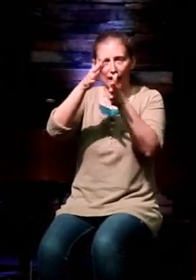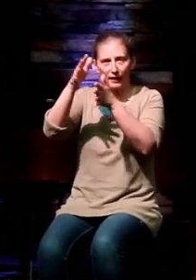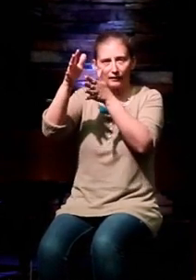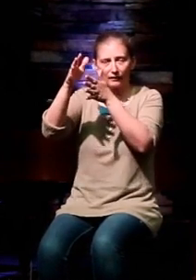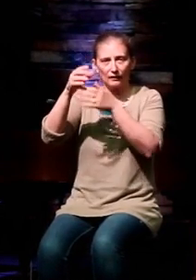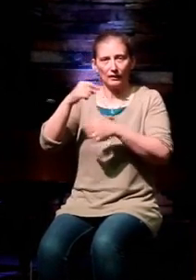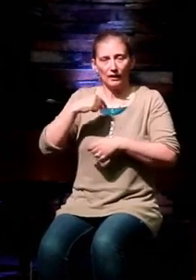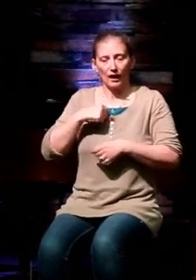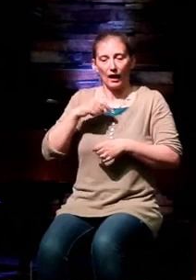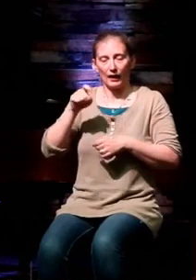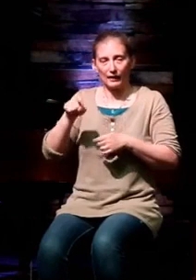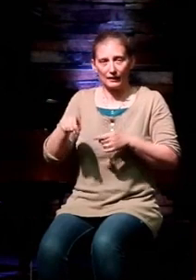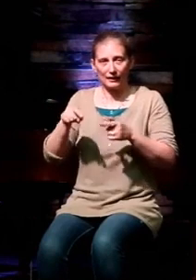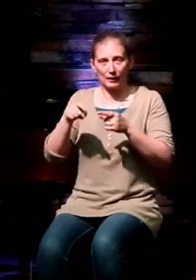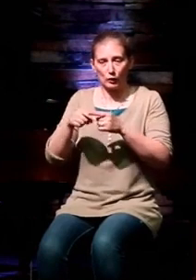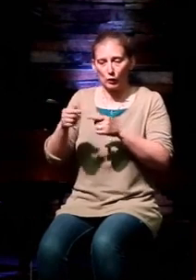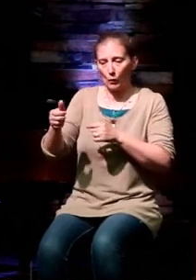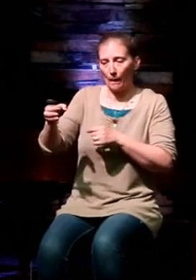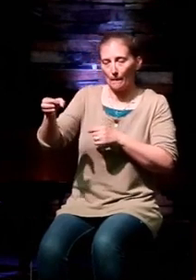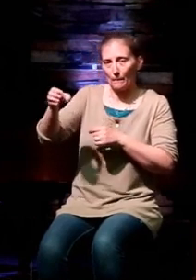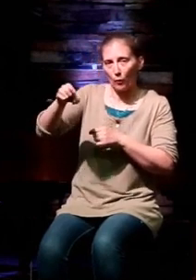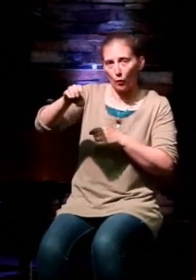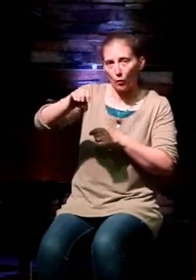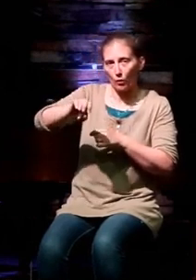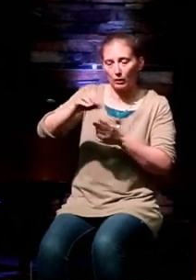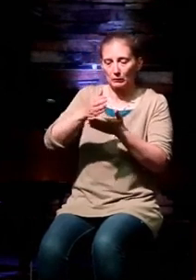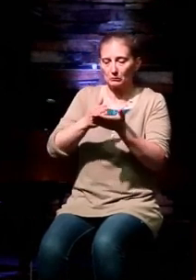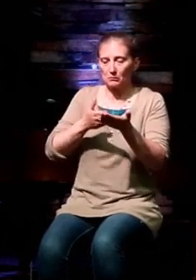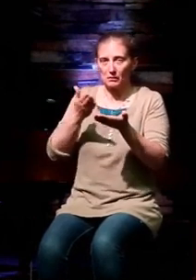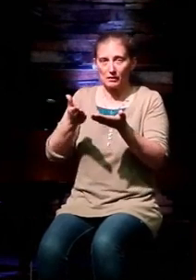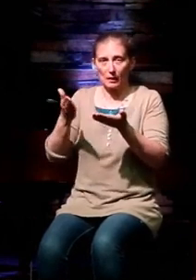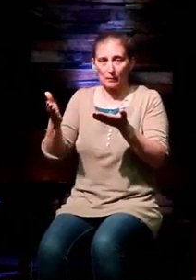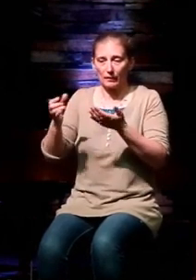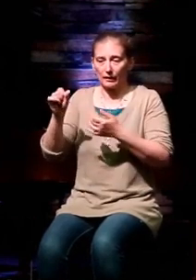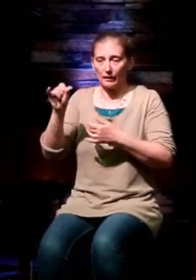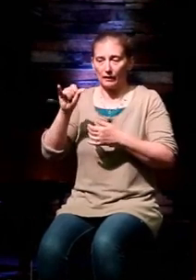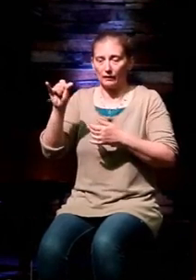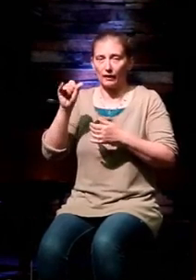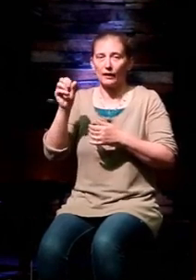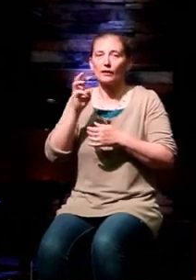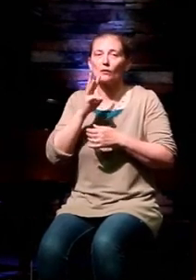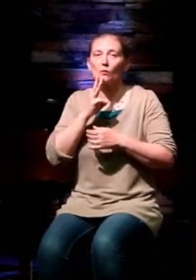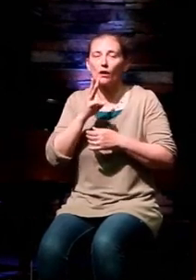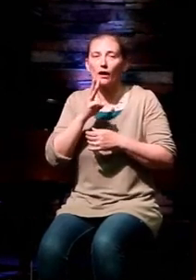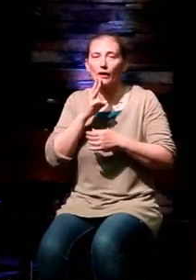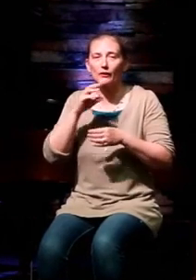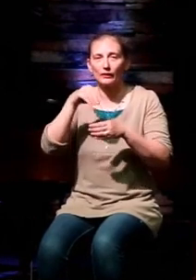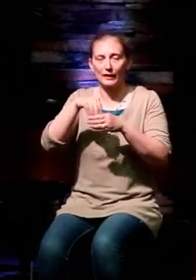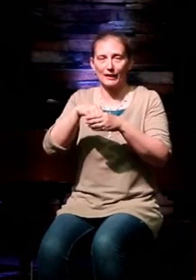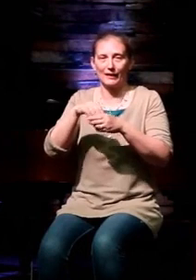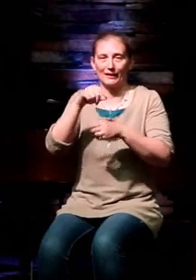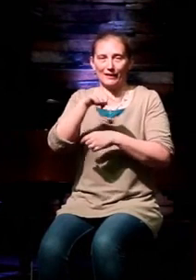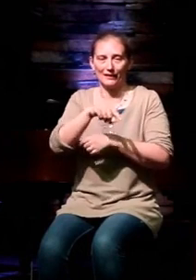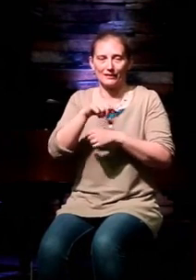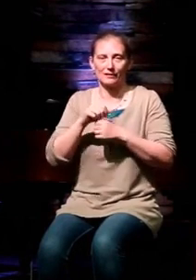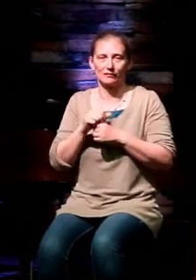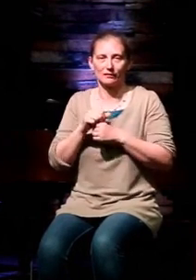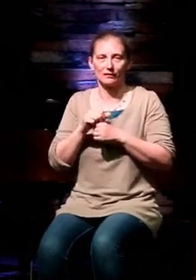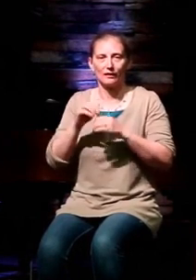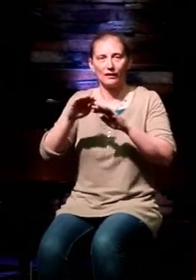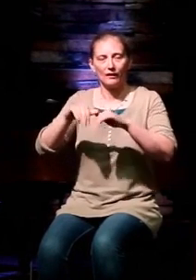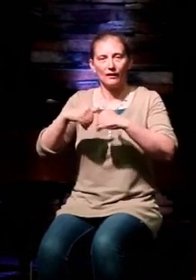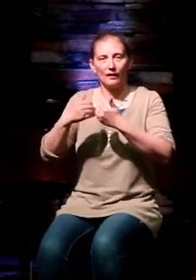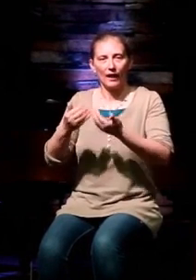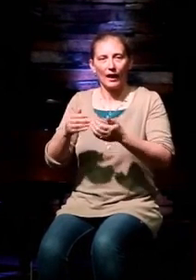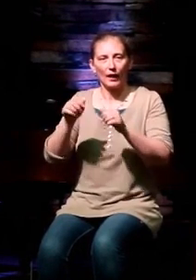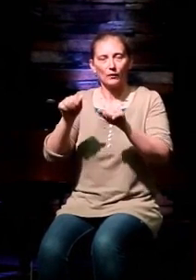glass is to pour something else in, right? I might fill it up with water. So the question is, how do we feed our spirit? I tell you, the best